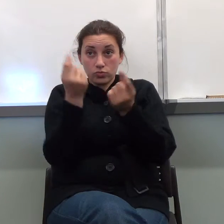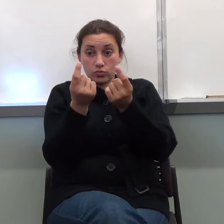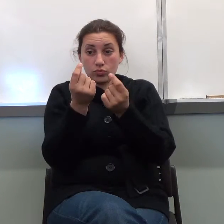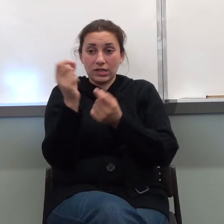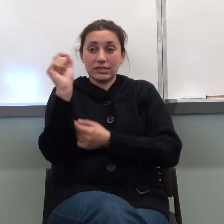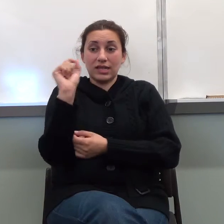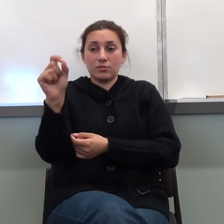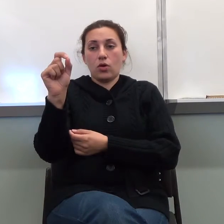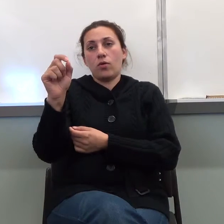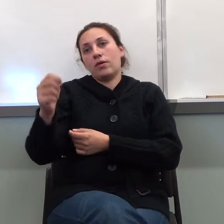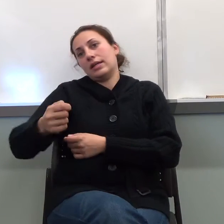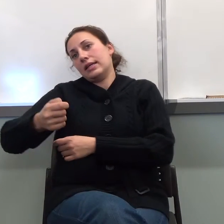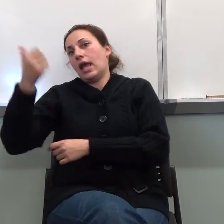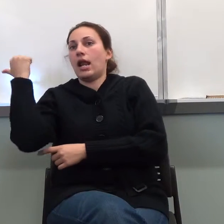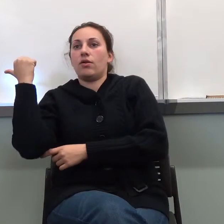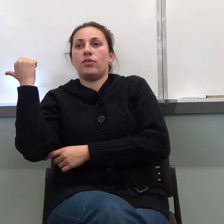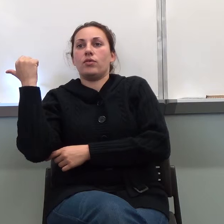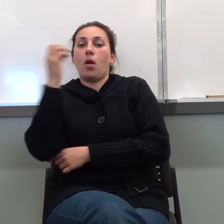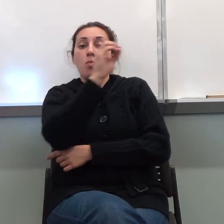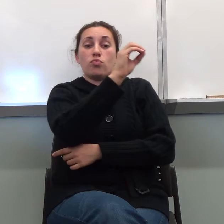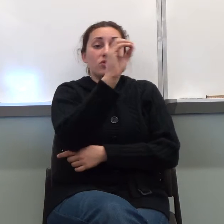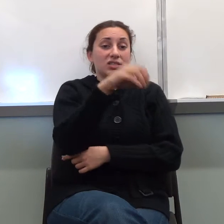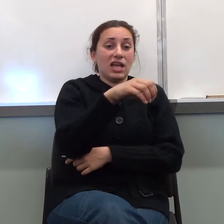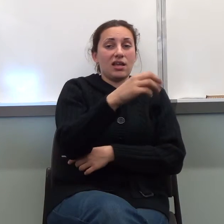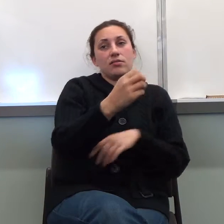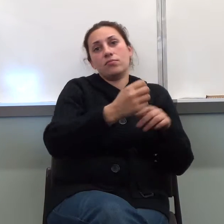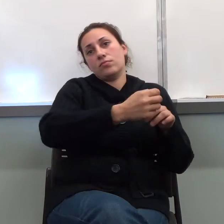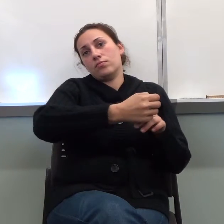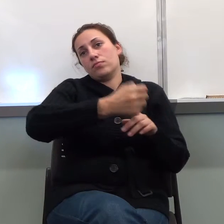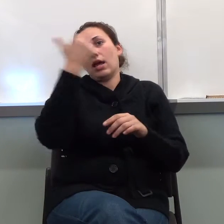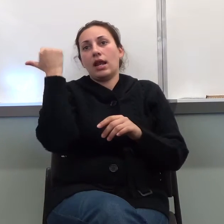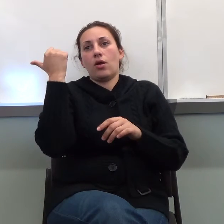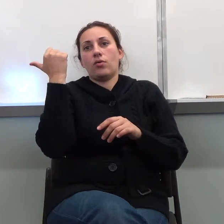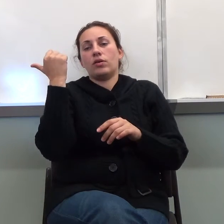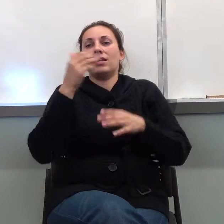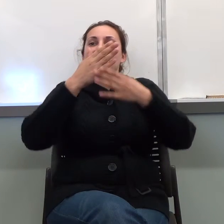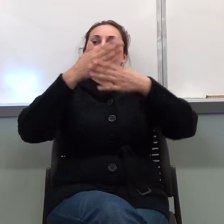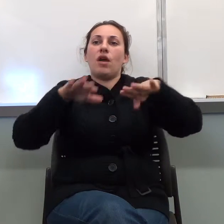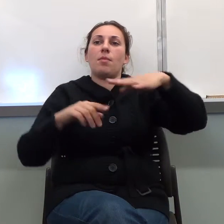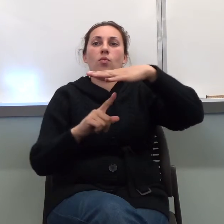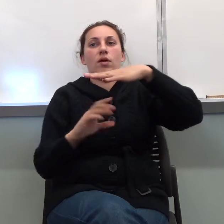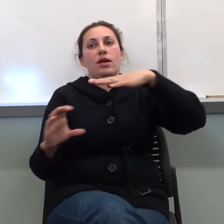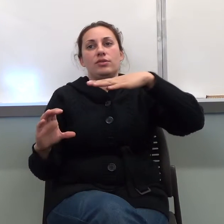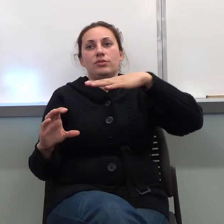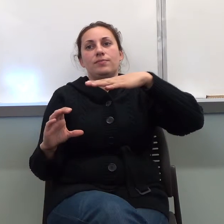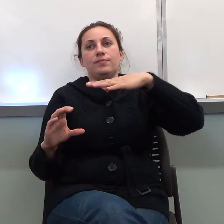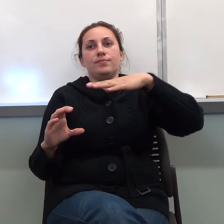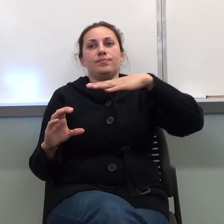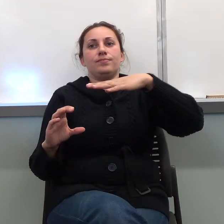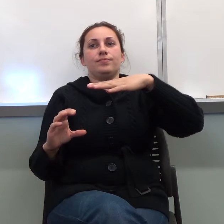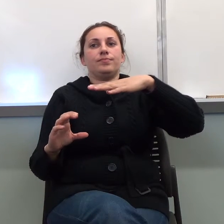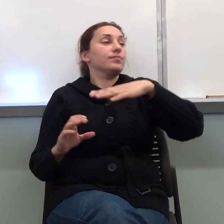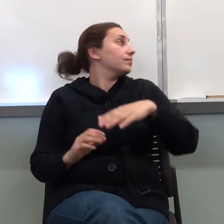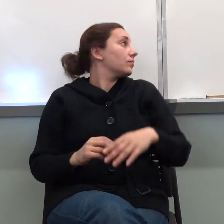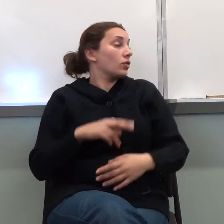percent sign, because it's useless, it's just tradition, and divide by 100. So you're basically going to be looking at 30 over